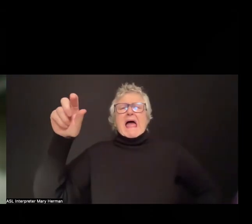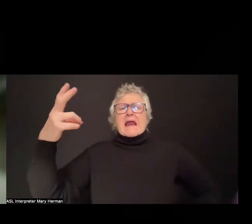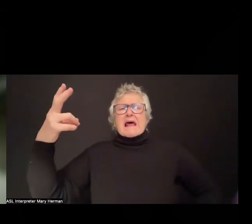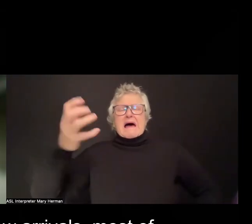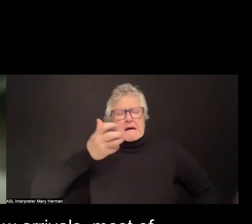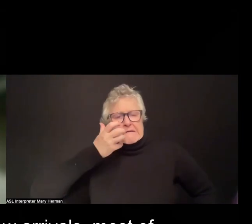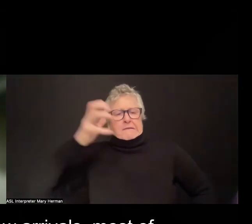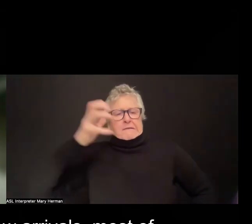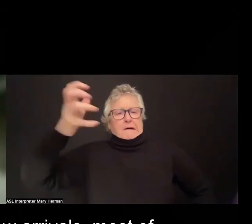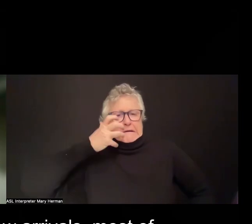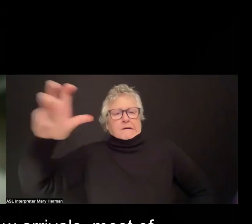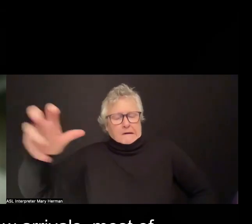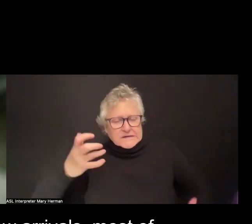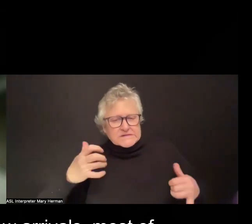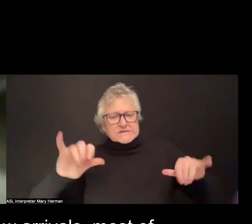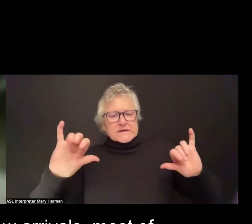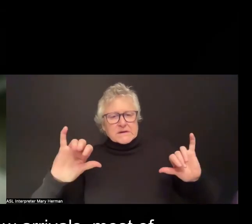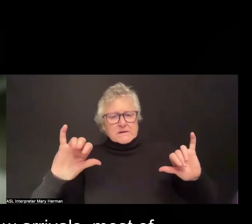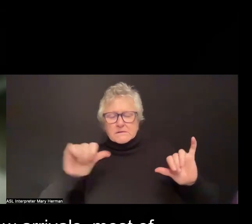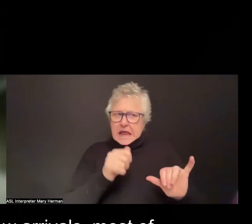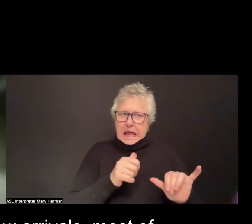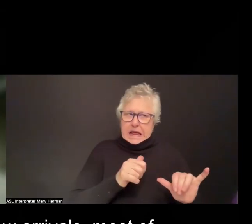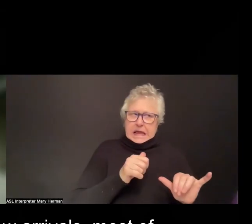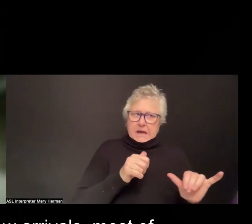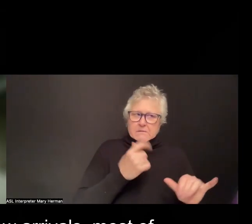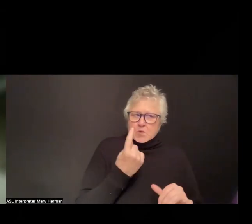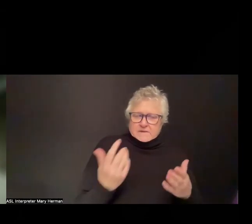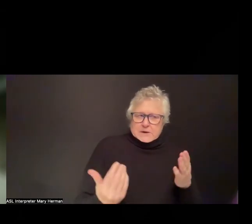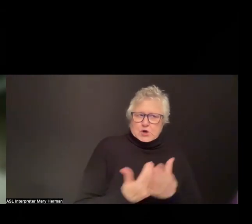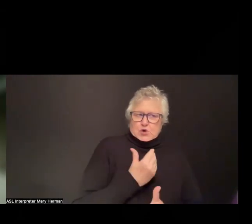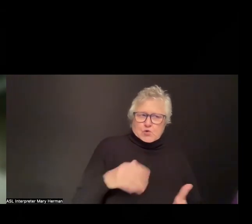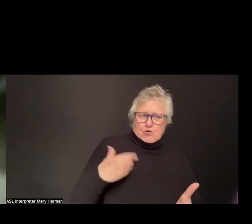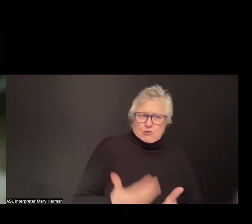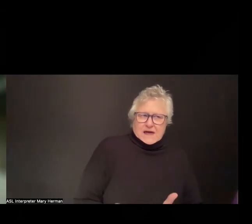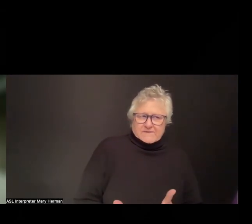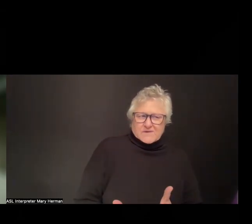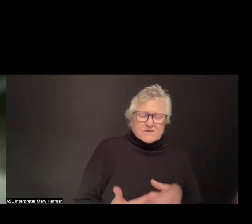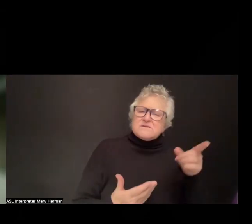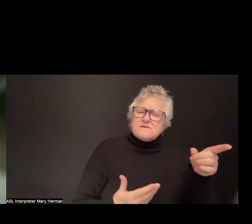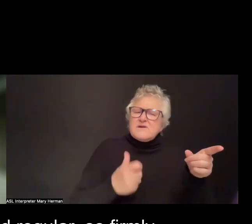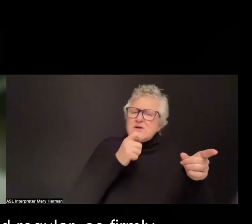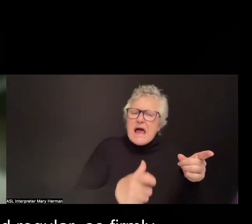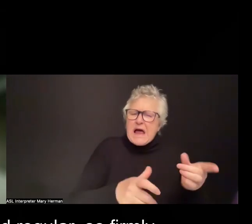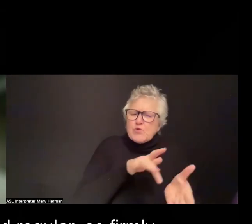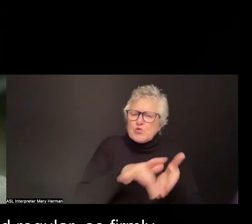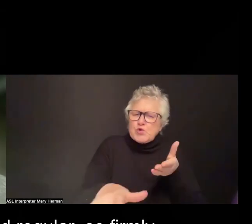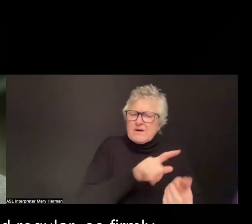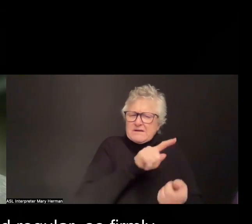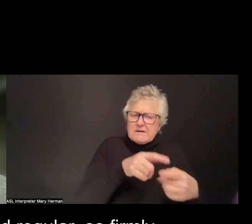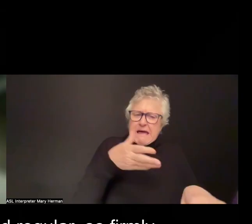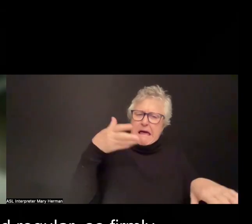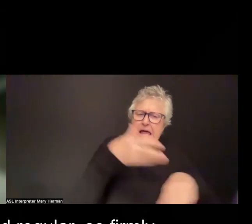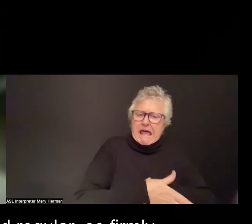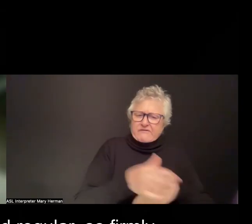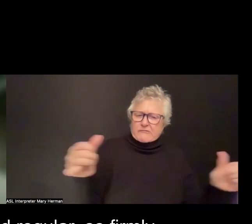shouting. Not one of the new arrivals, most of whom weren't drunk enough to be rude until after the noonday meal. This was a pickled regular,